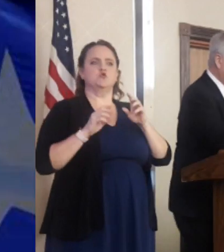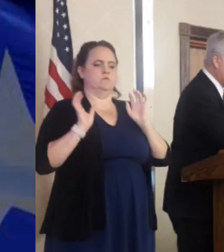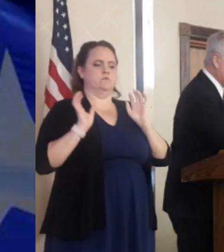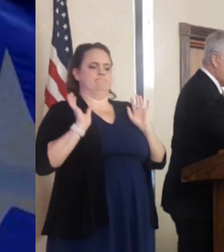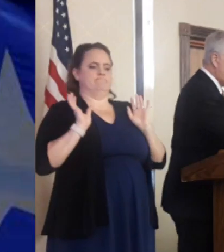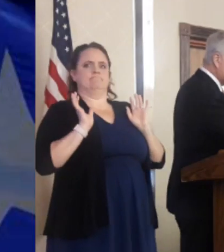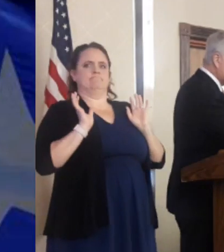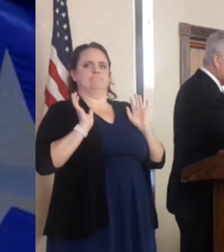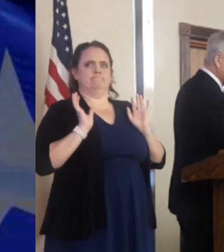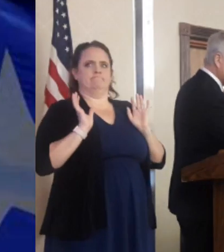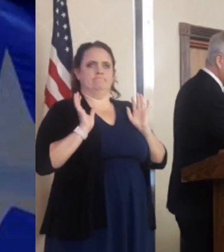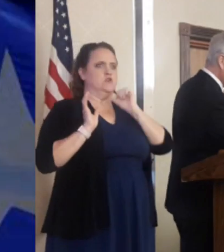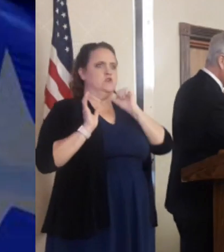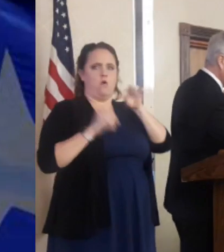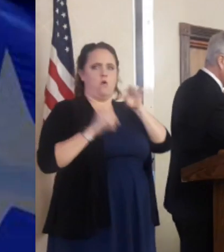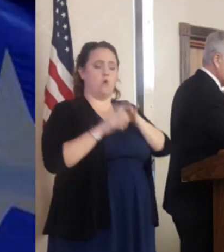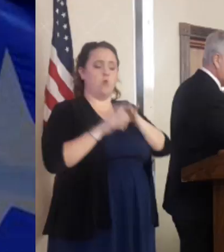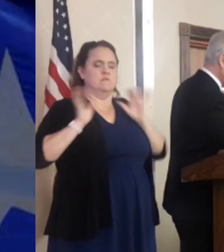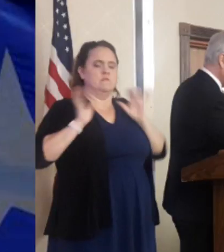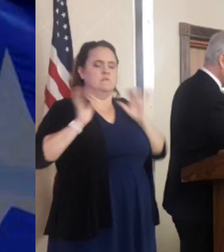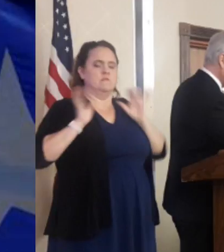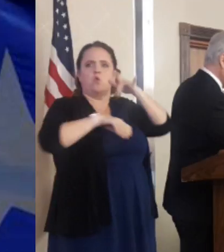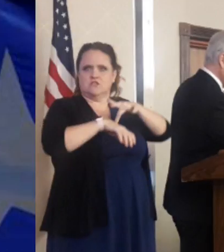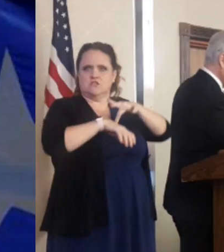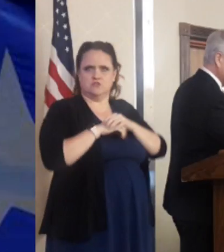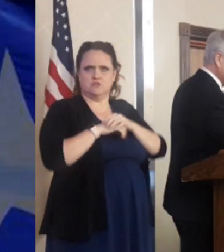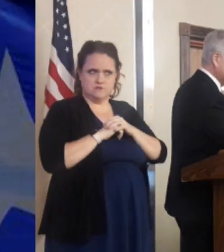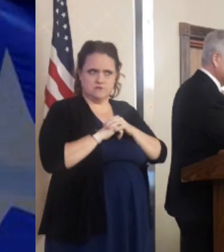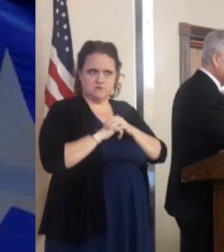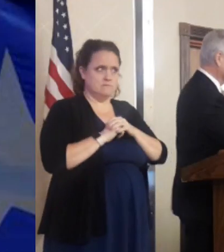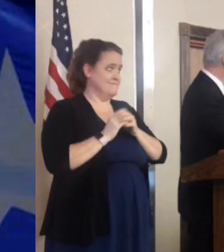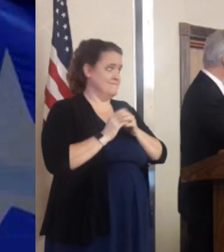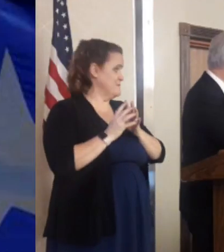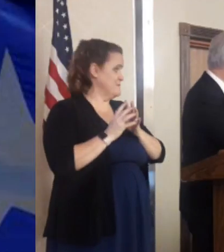off the clicker and you don't vote on 1 or 2.